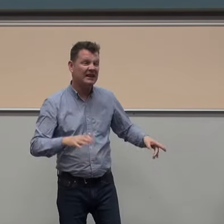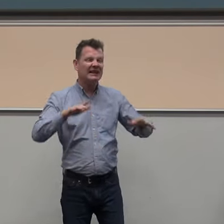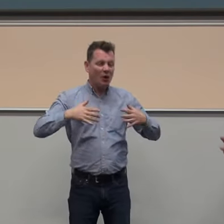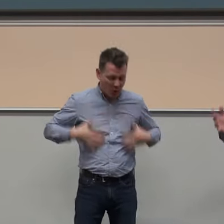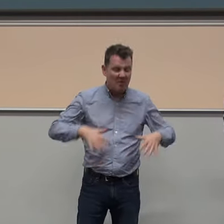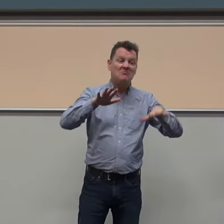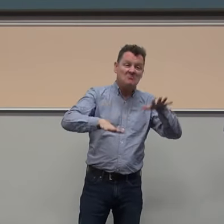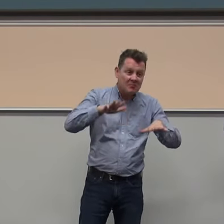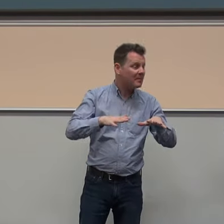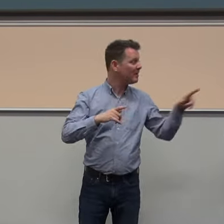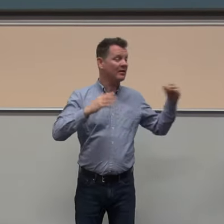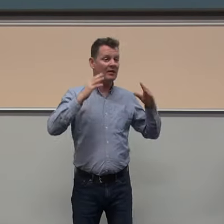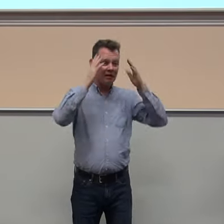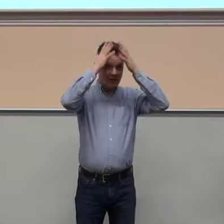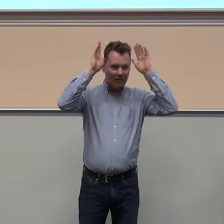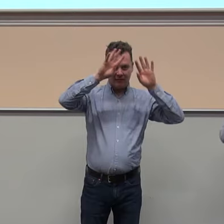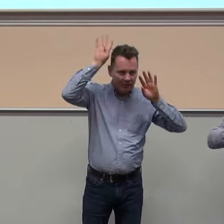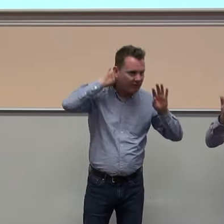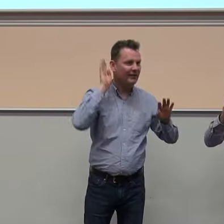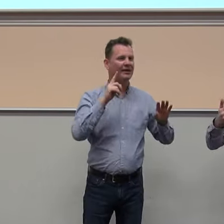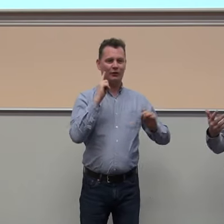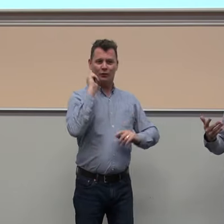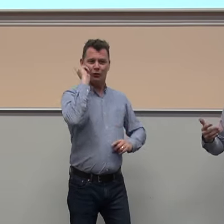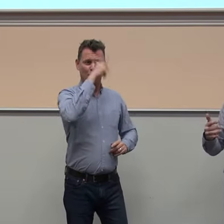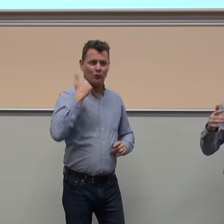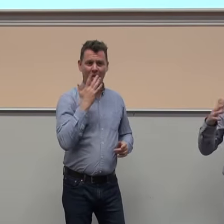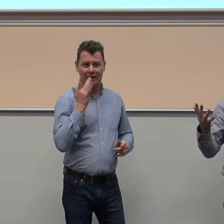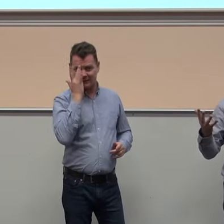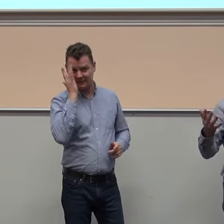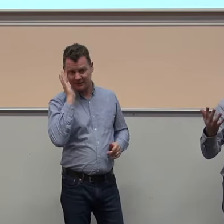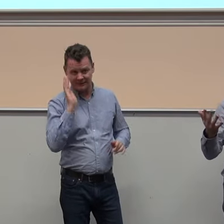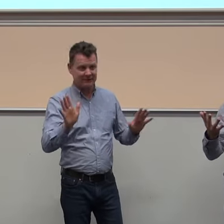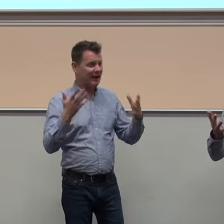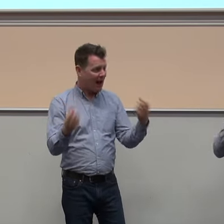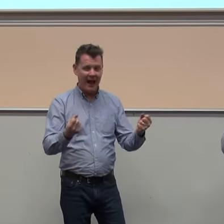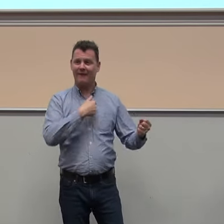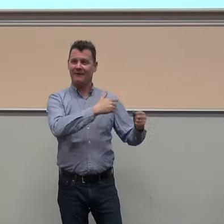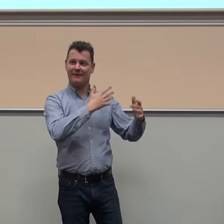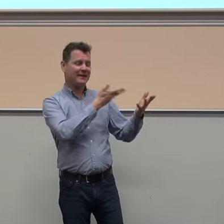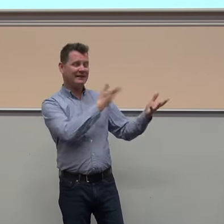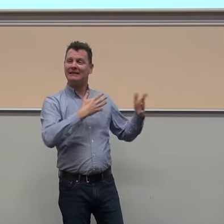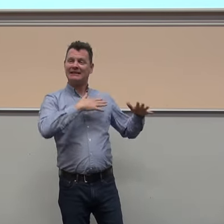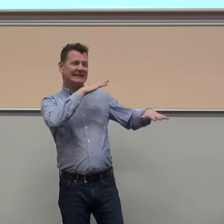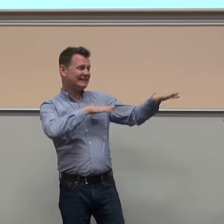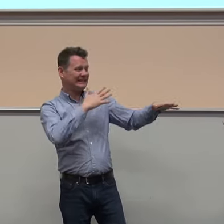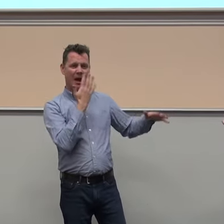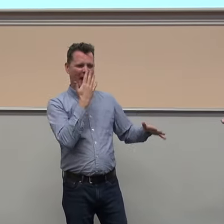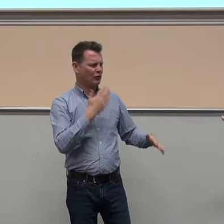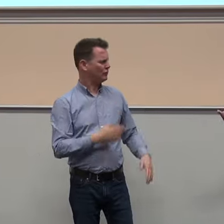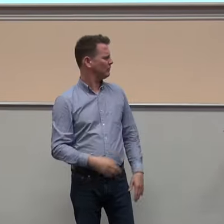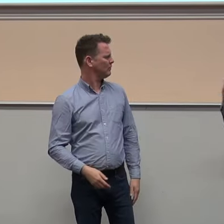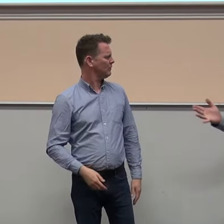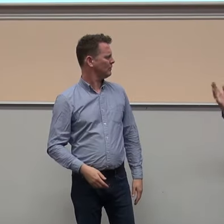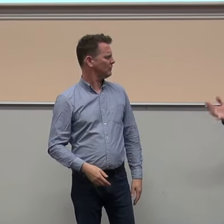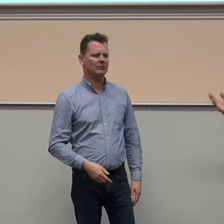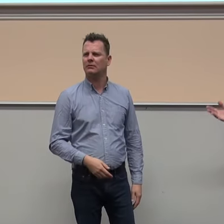similar clothes, we have the same haircut, we have the same boyish good looks, we're roughly the same age in my dreams. So